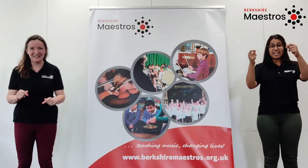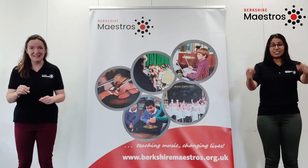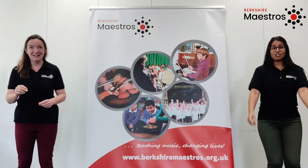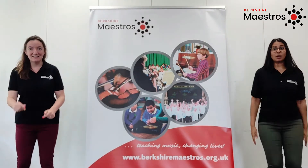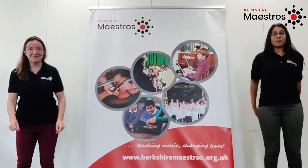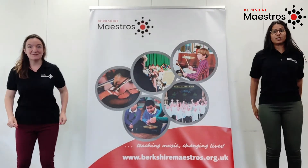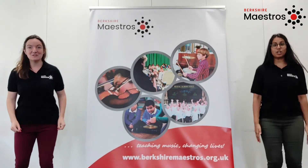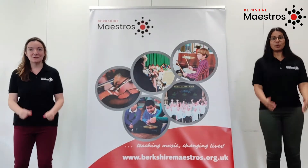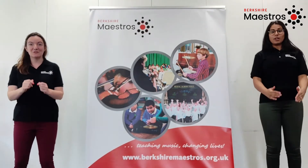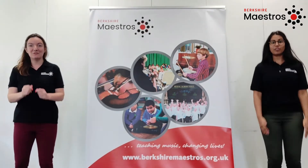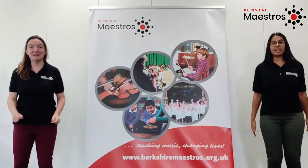2, 3, 4, 5, 6, 7, 8. Jump